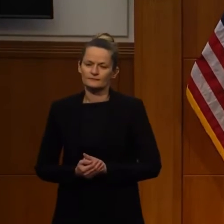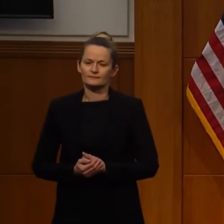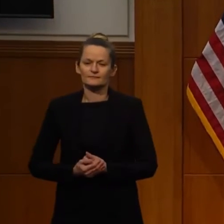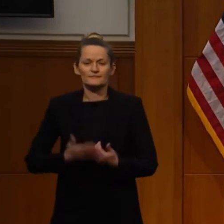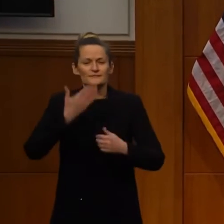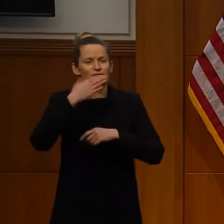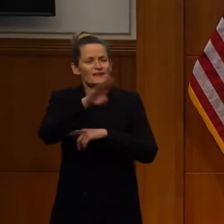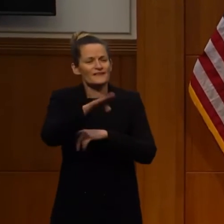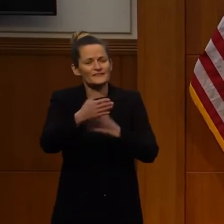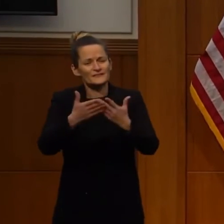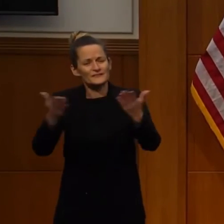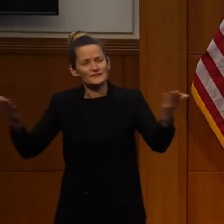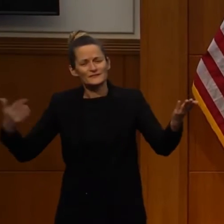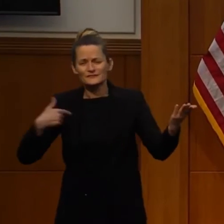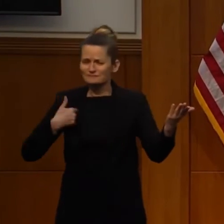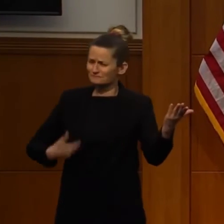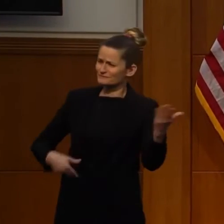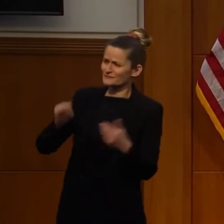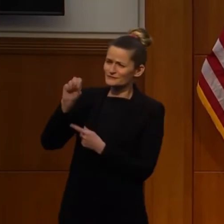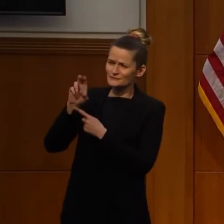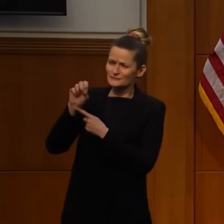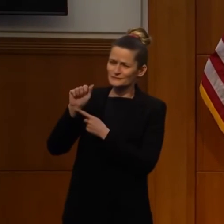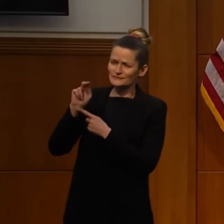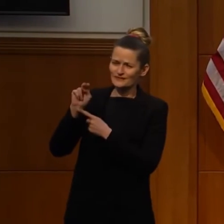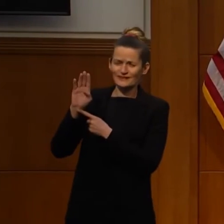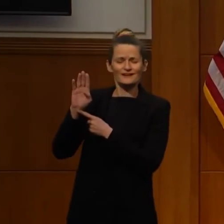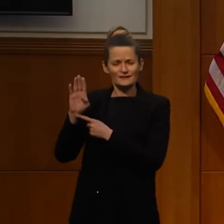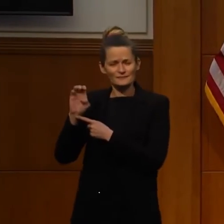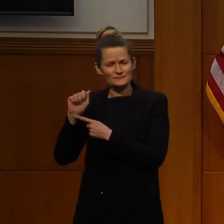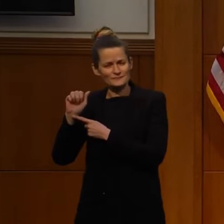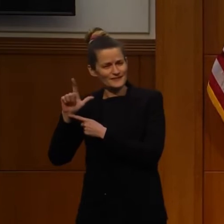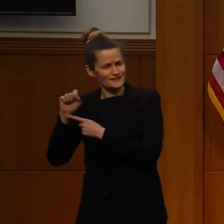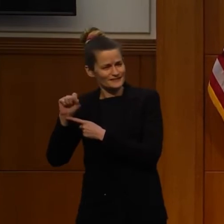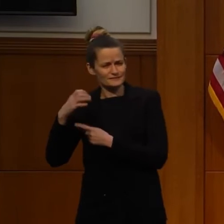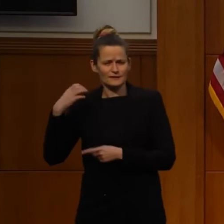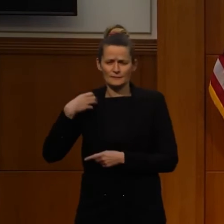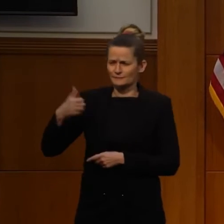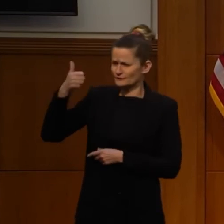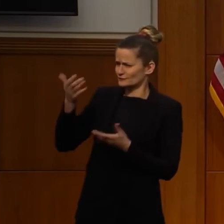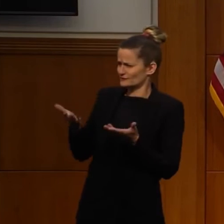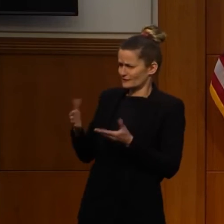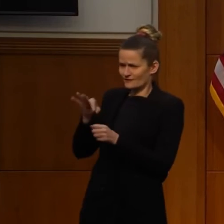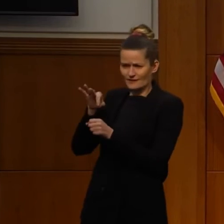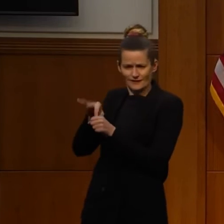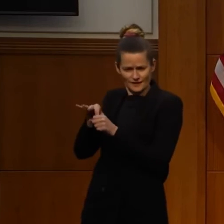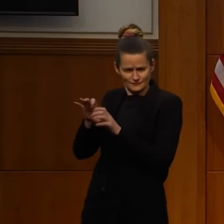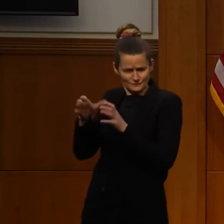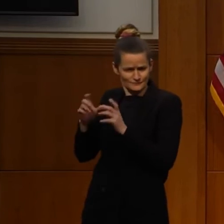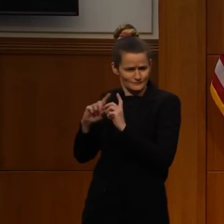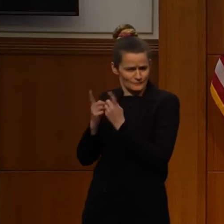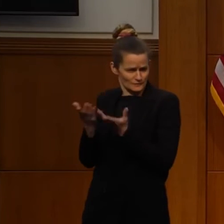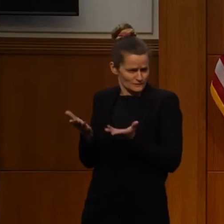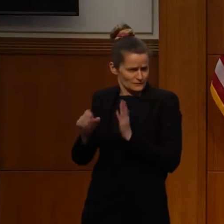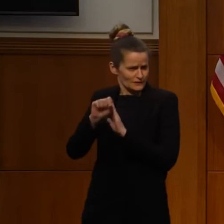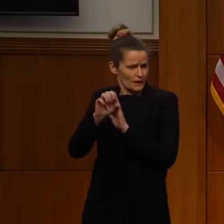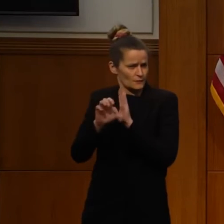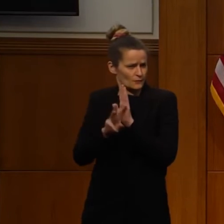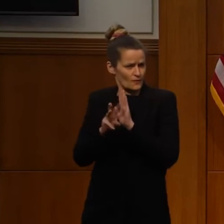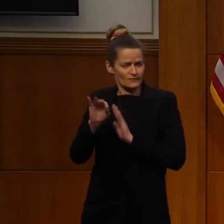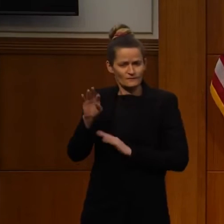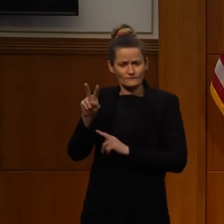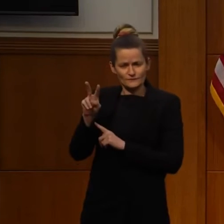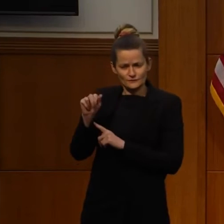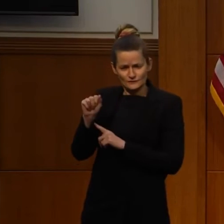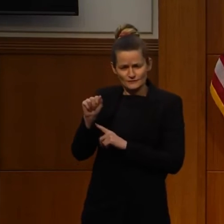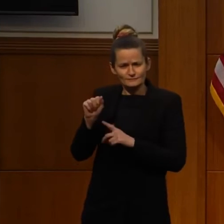Good afternoon. My name is Susan Beals. I'm the Commissioner of Elections for the Commonwealth of Virginia. We wanted to give a couple updates about how things are going